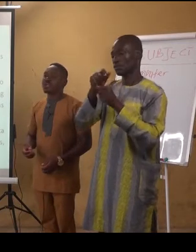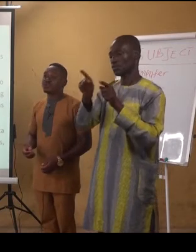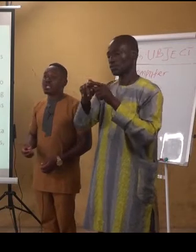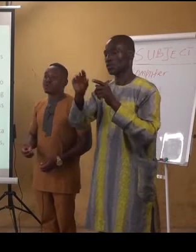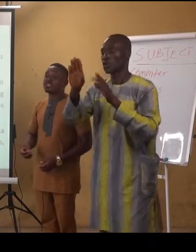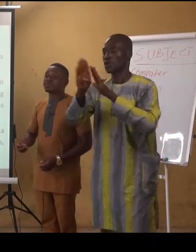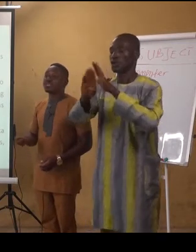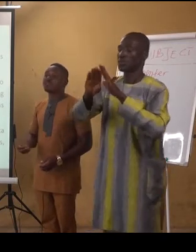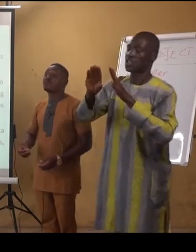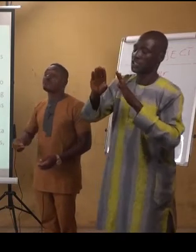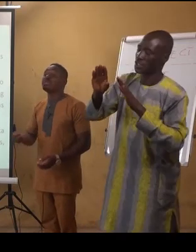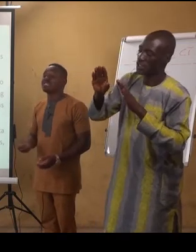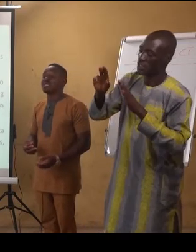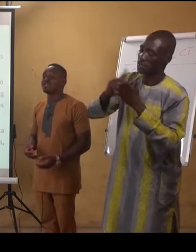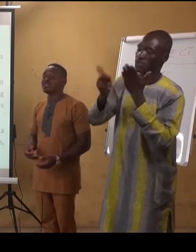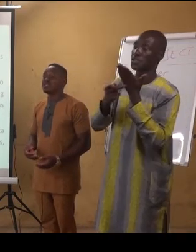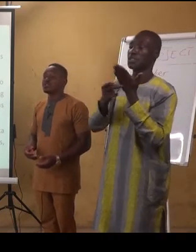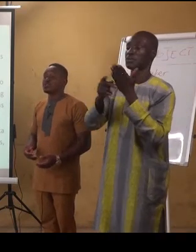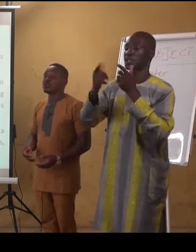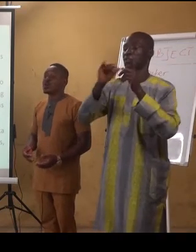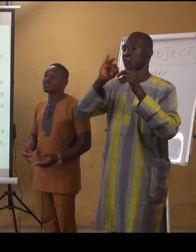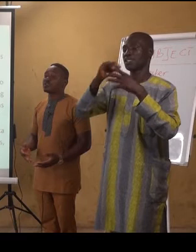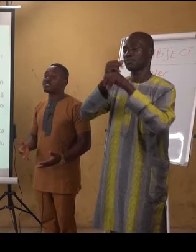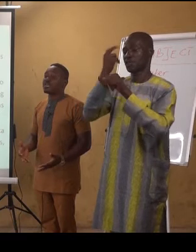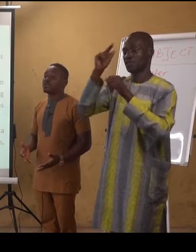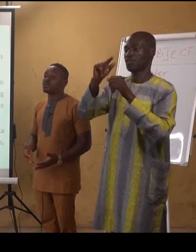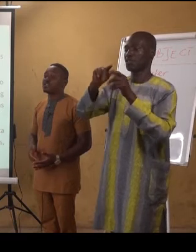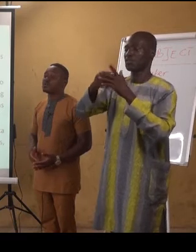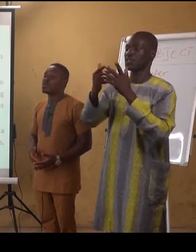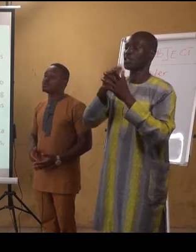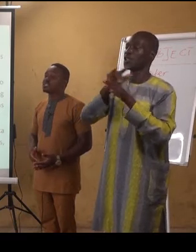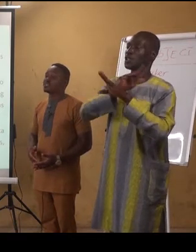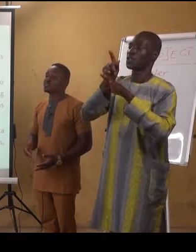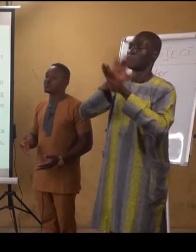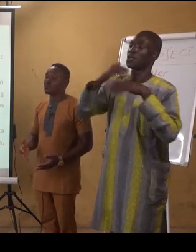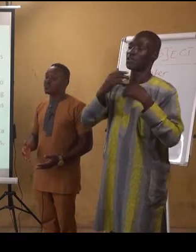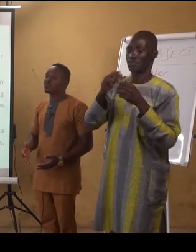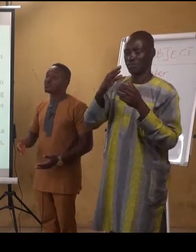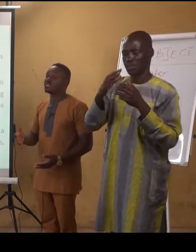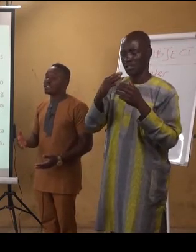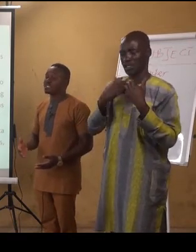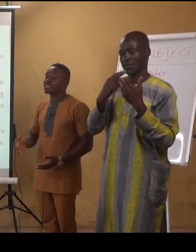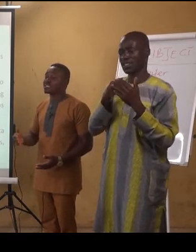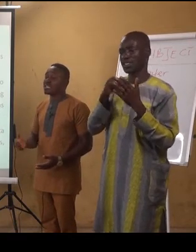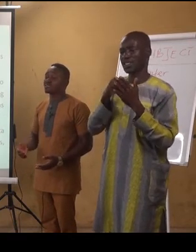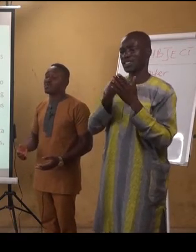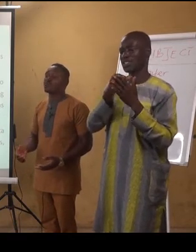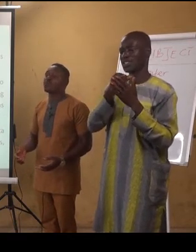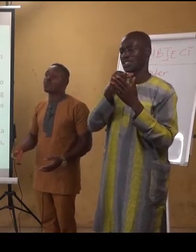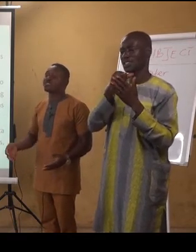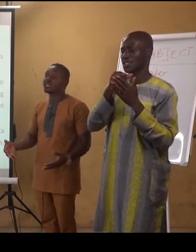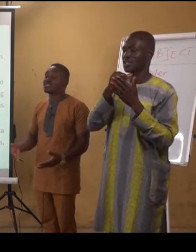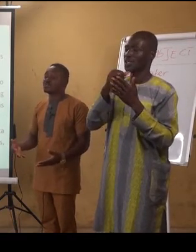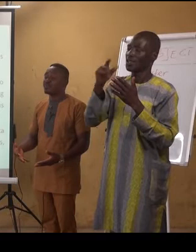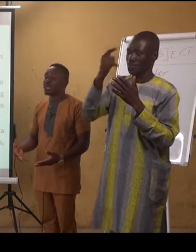basic programming language is made for beginners. So you don't have to be scared of it. You don't have to think it's too difficult. The beginners there stands for people